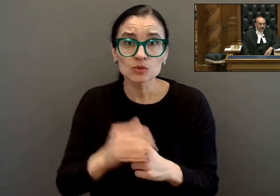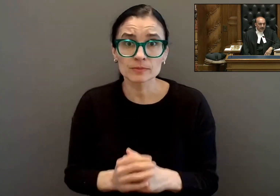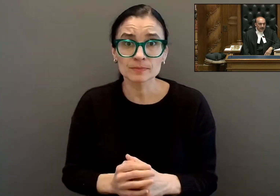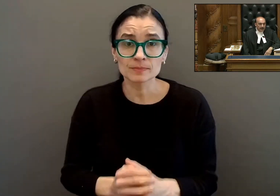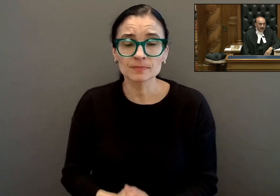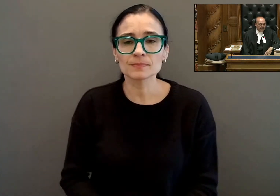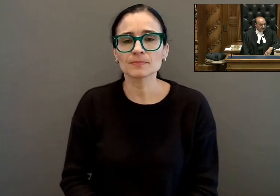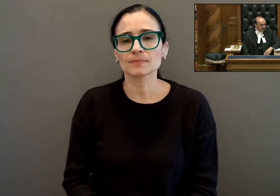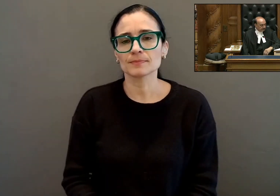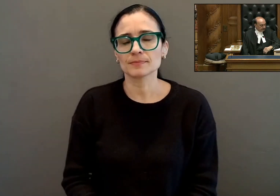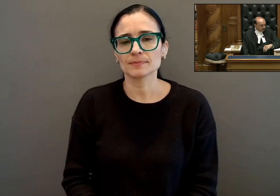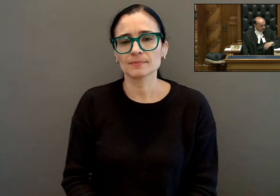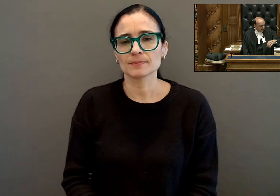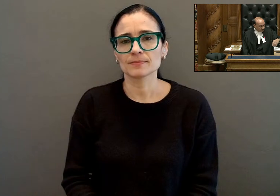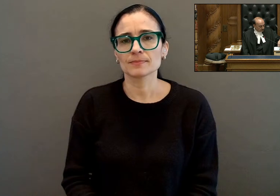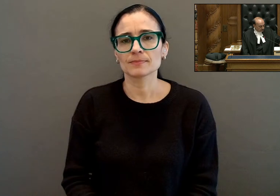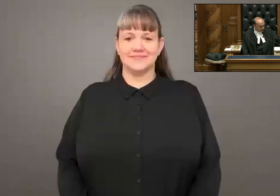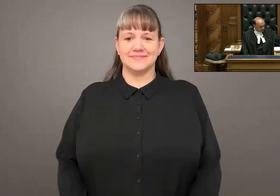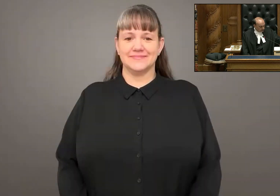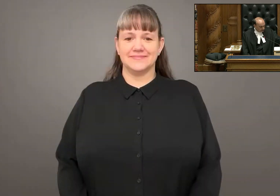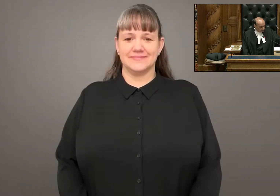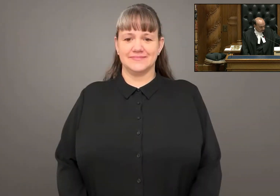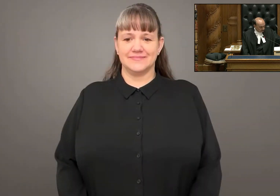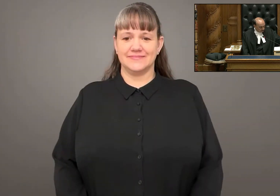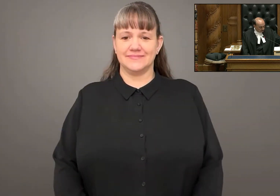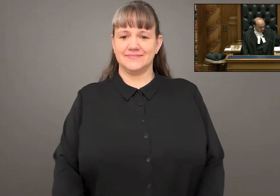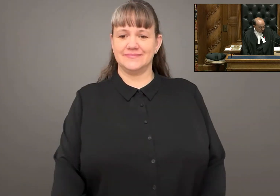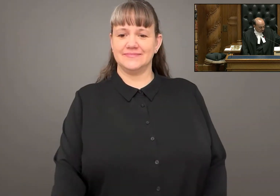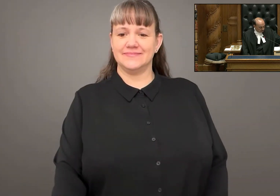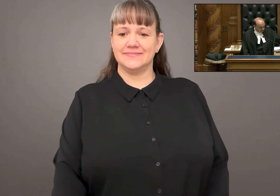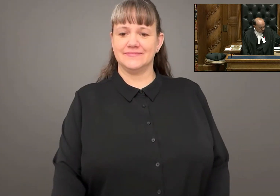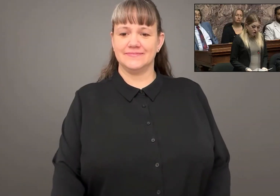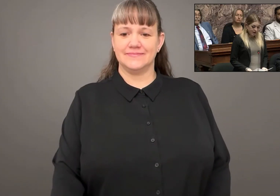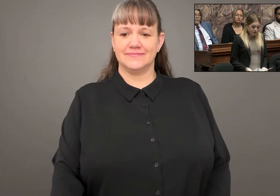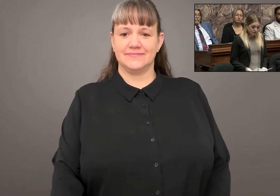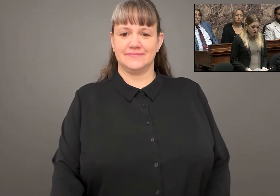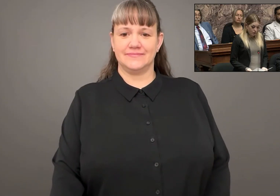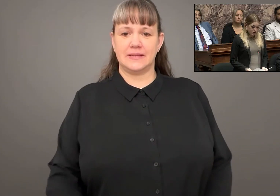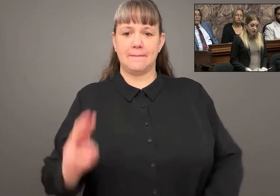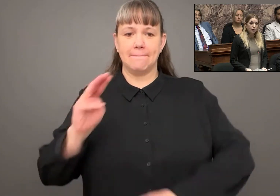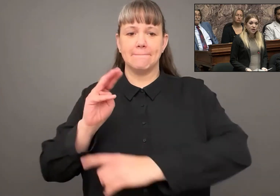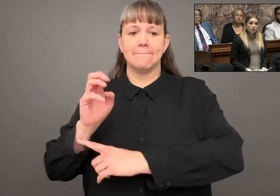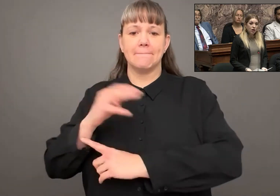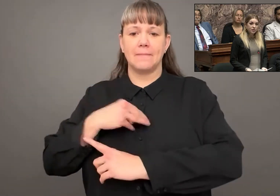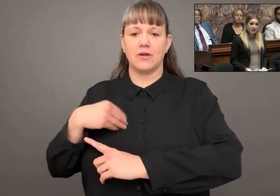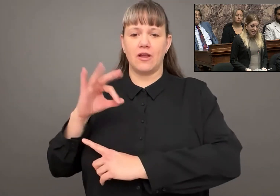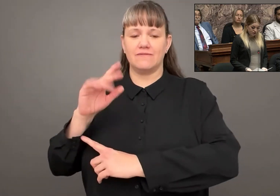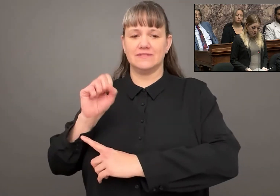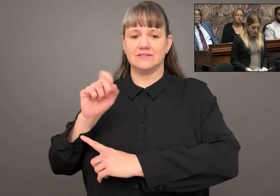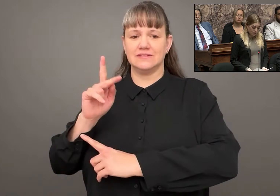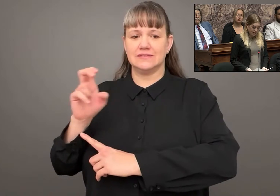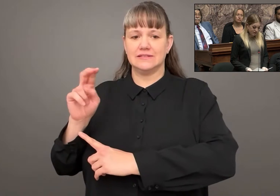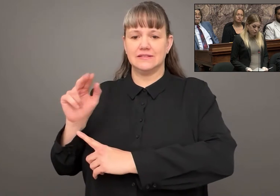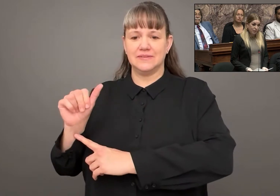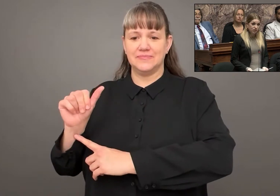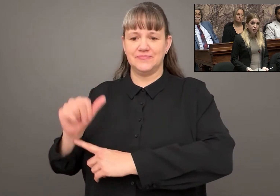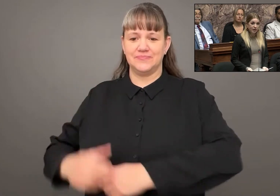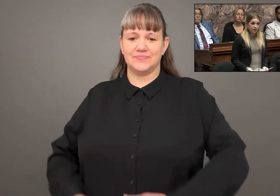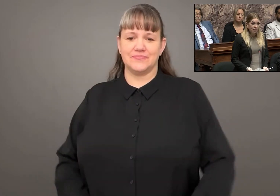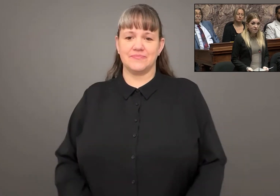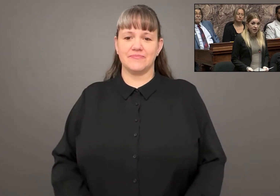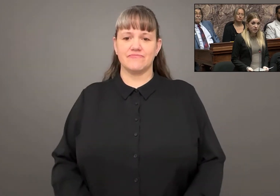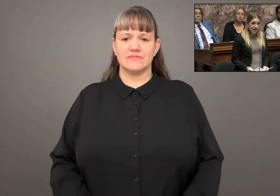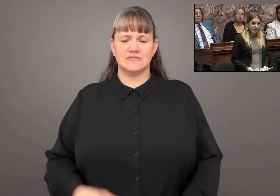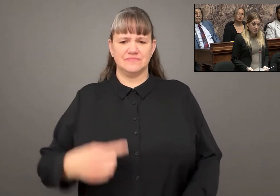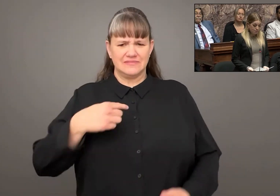Member for Skeena. Mr. Speaker, I spent 8 hours questioning the Minister of Health during estimates, focusing on mental health and addictions, a crisis